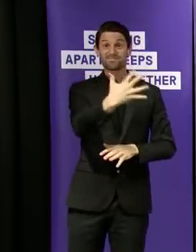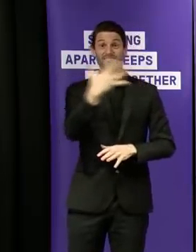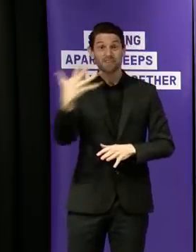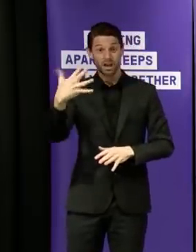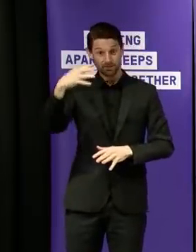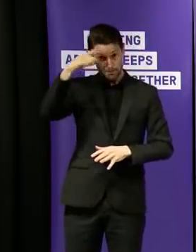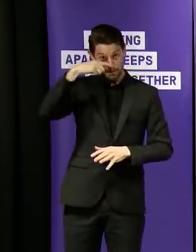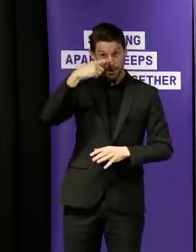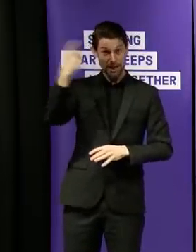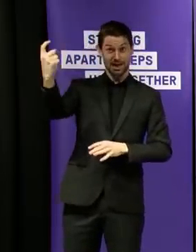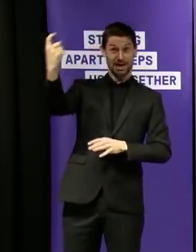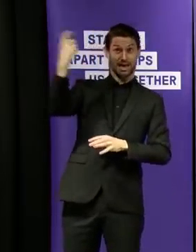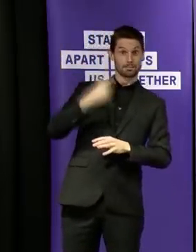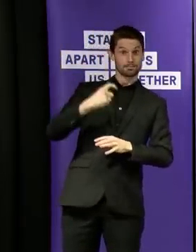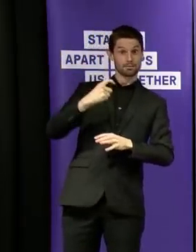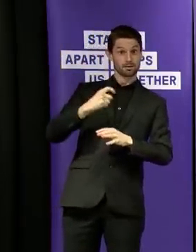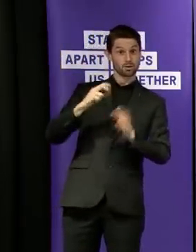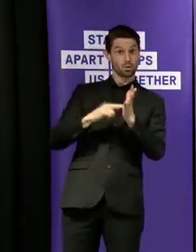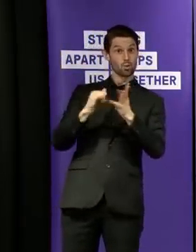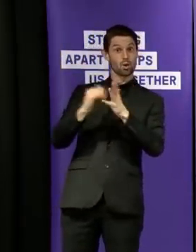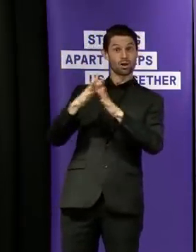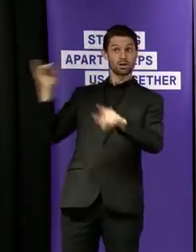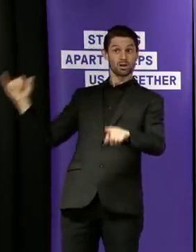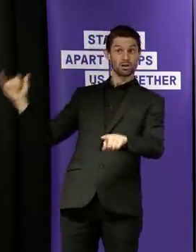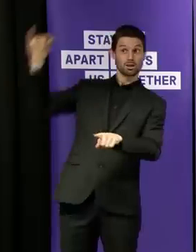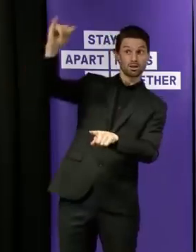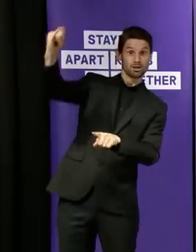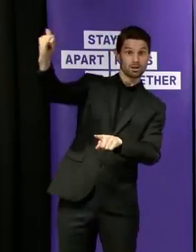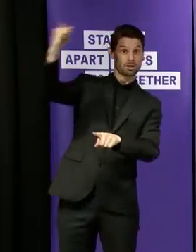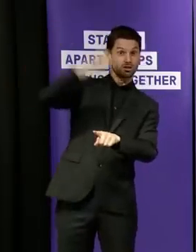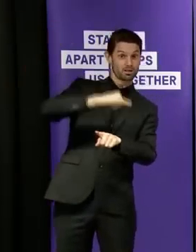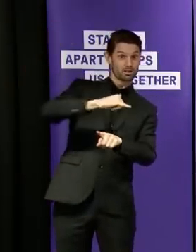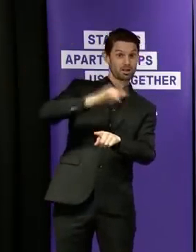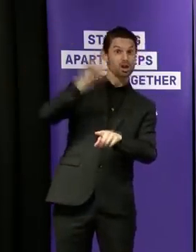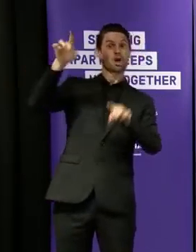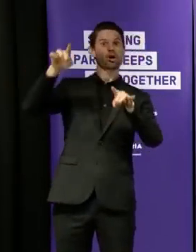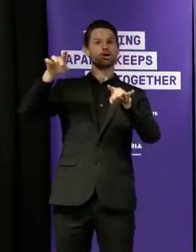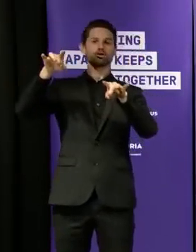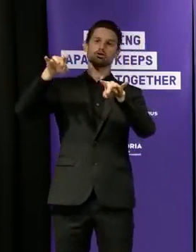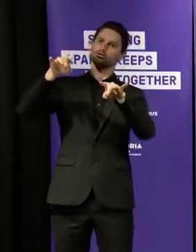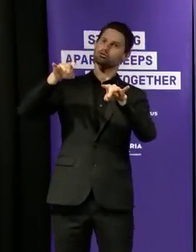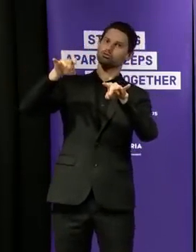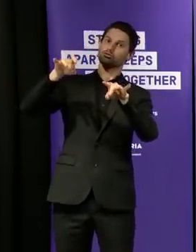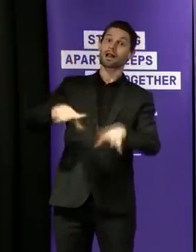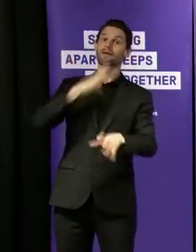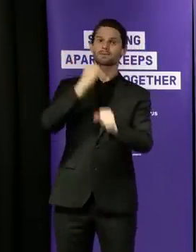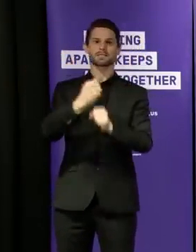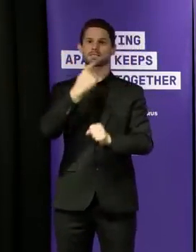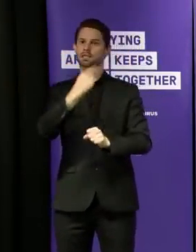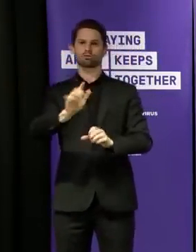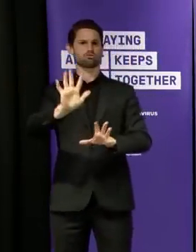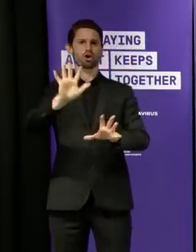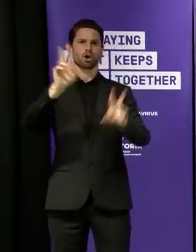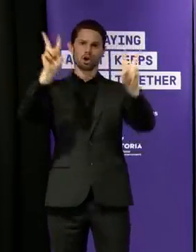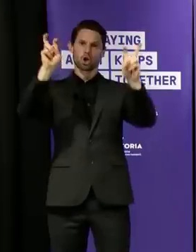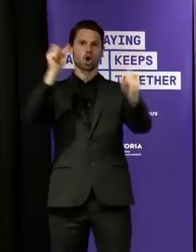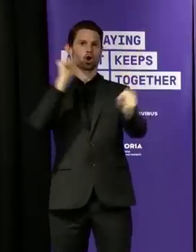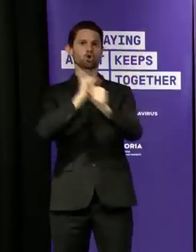have turned up from New Zealand. So this is gold standard, apparently, according to the federal government. Gold standard, a term that's been used quite a